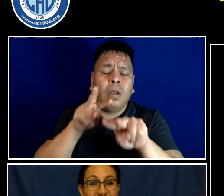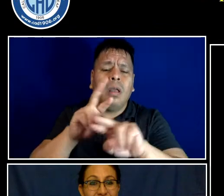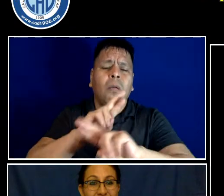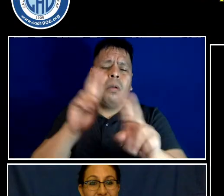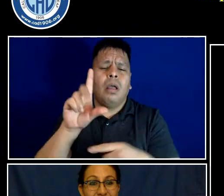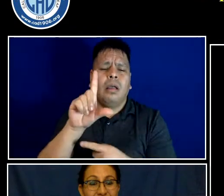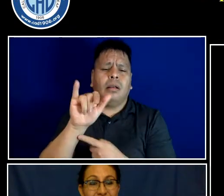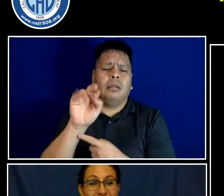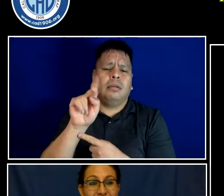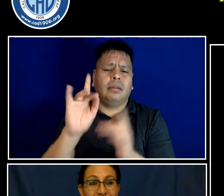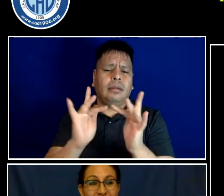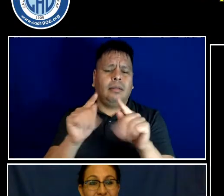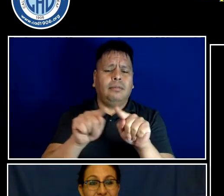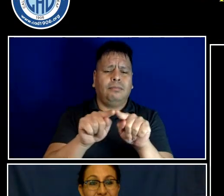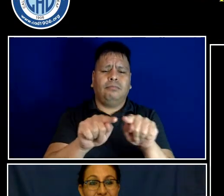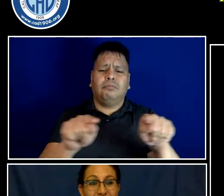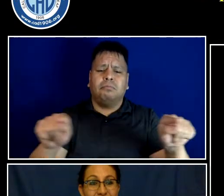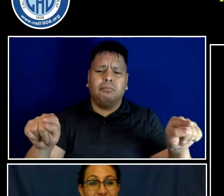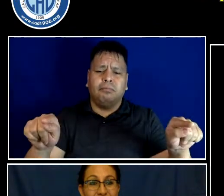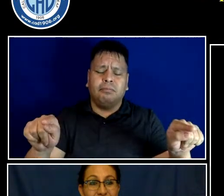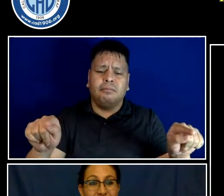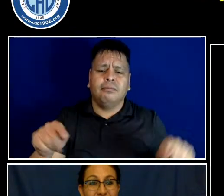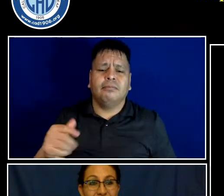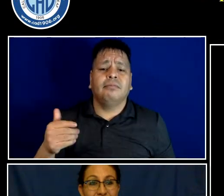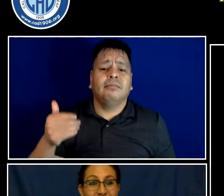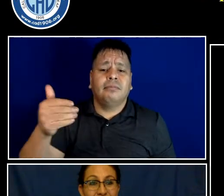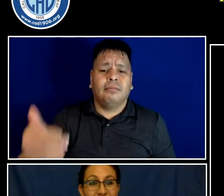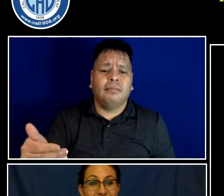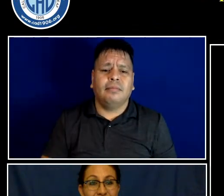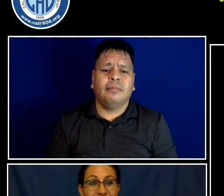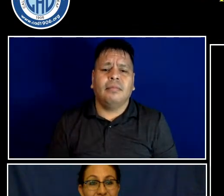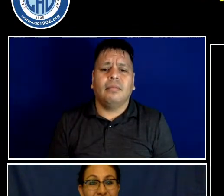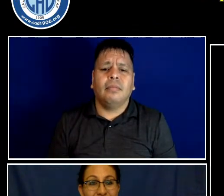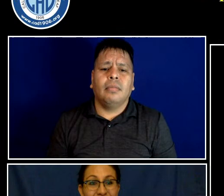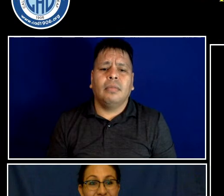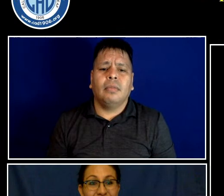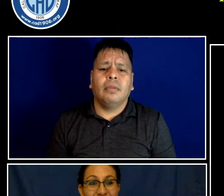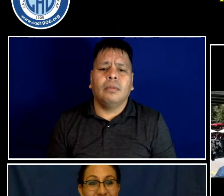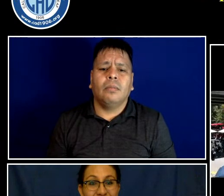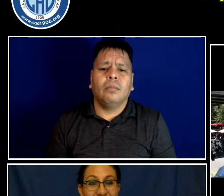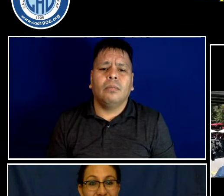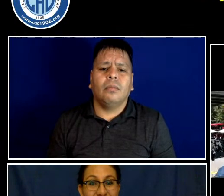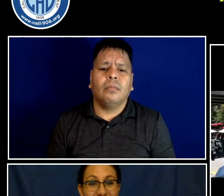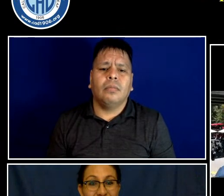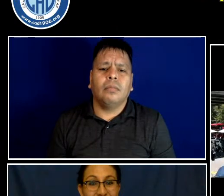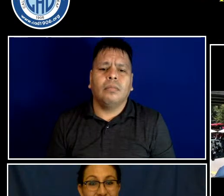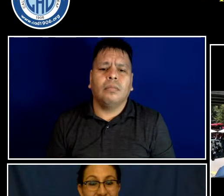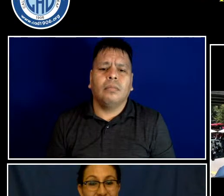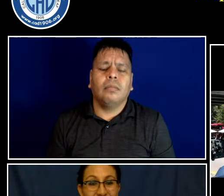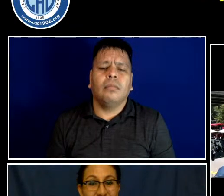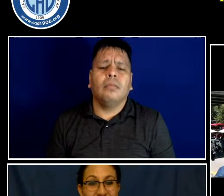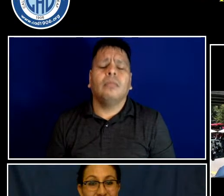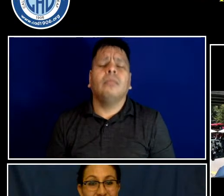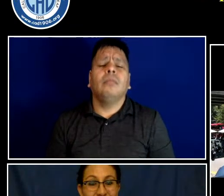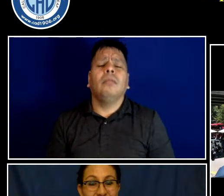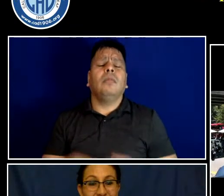And they use Latinx Heritage Month on their publications, as you can see shown on the screen.